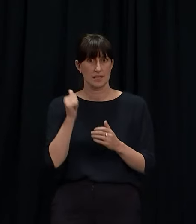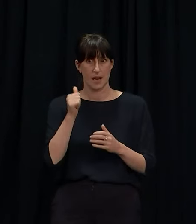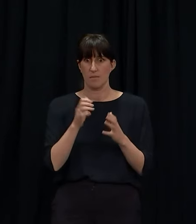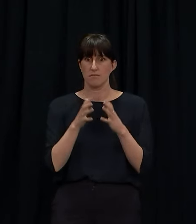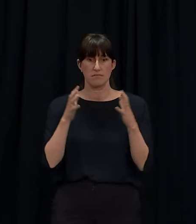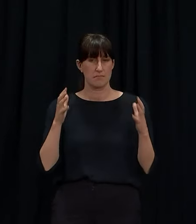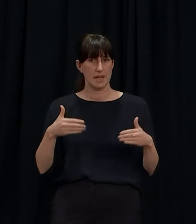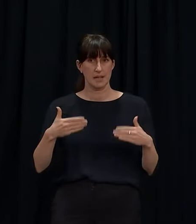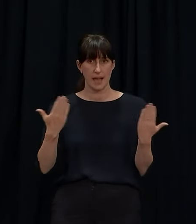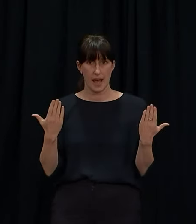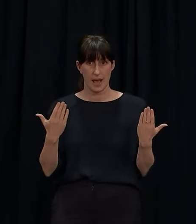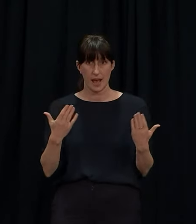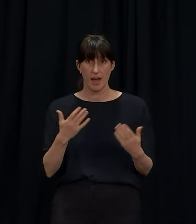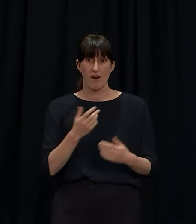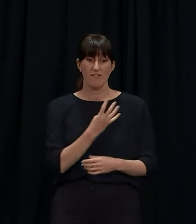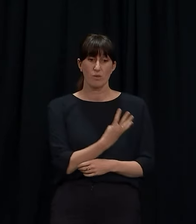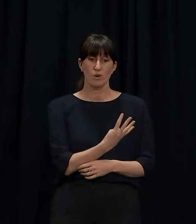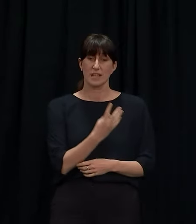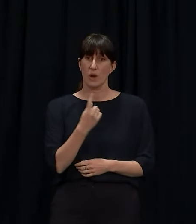laboratories processed